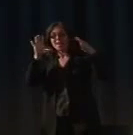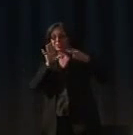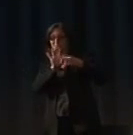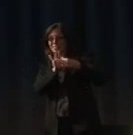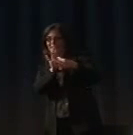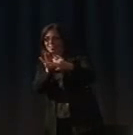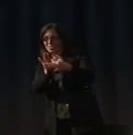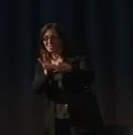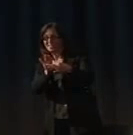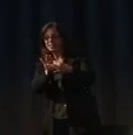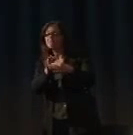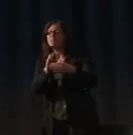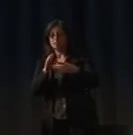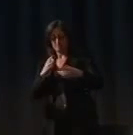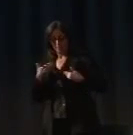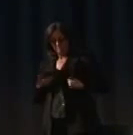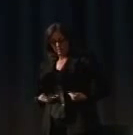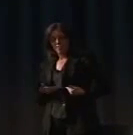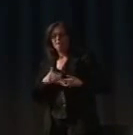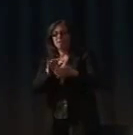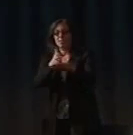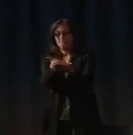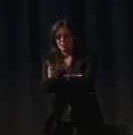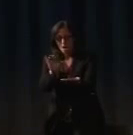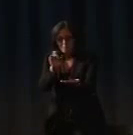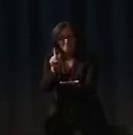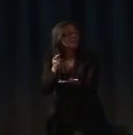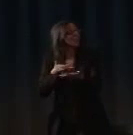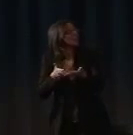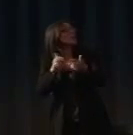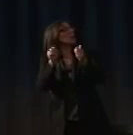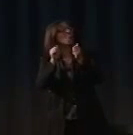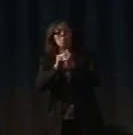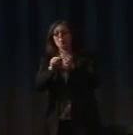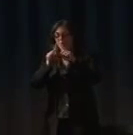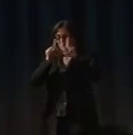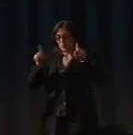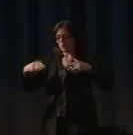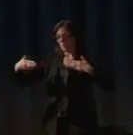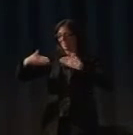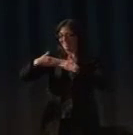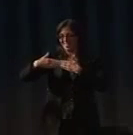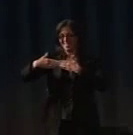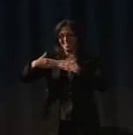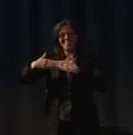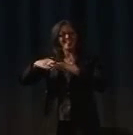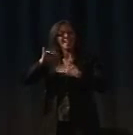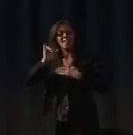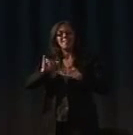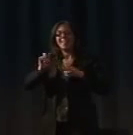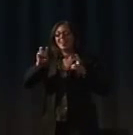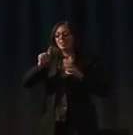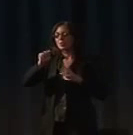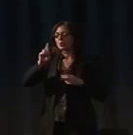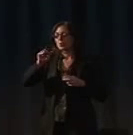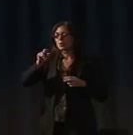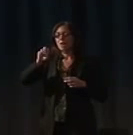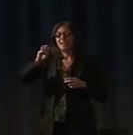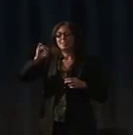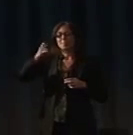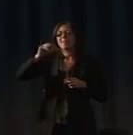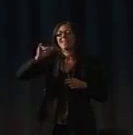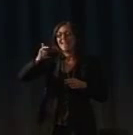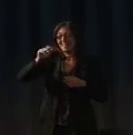between a subject and an object with a screen in the middle and this sort of strange mediating function organizing the visibility